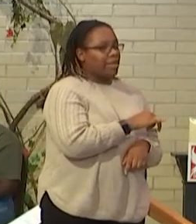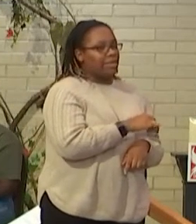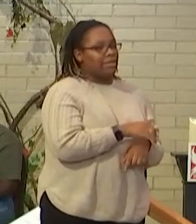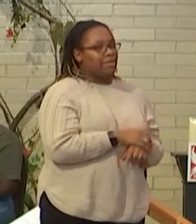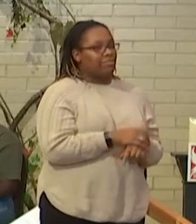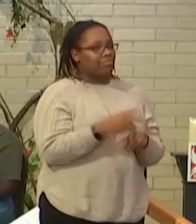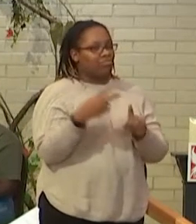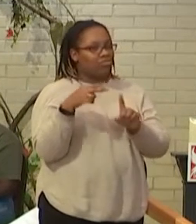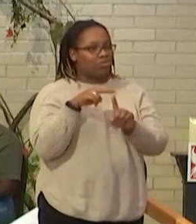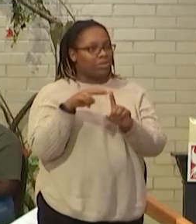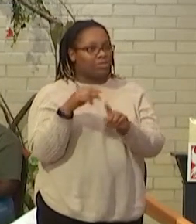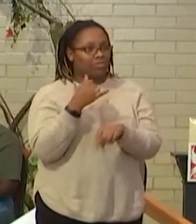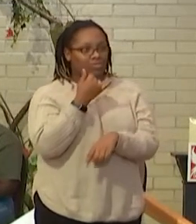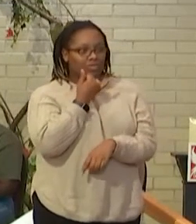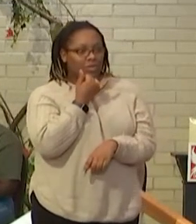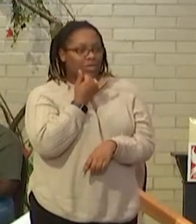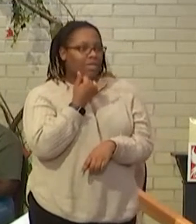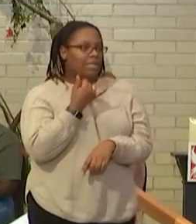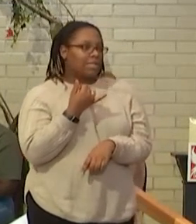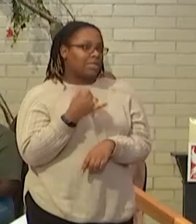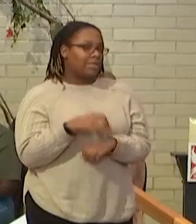compassionate view of other people.